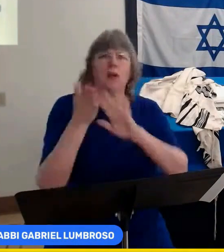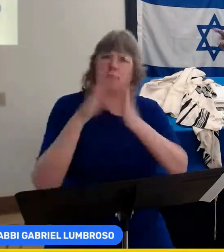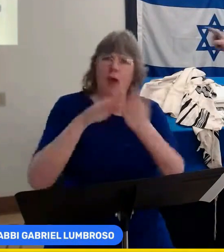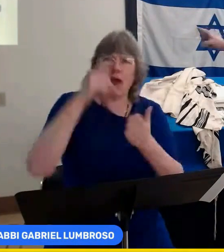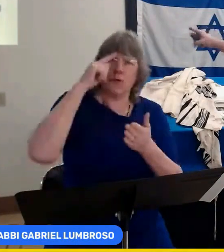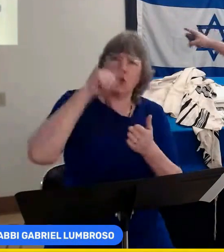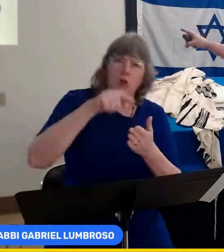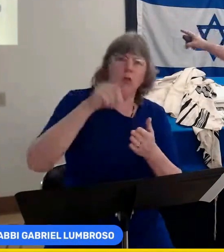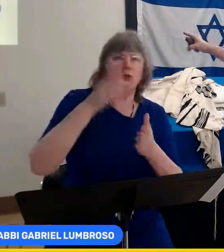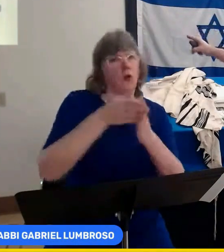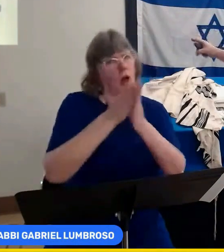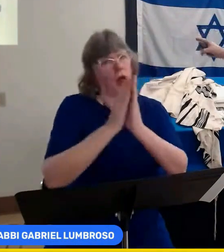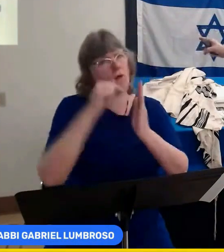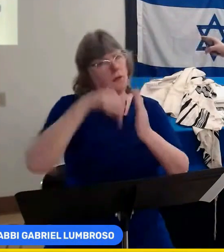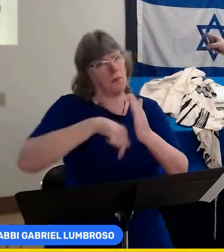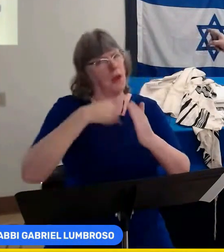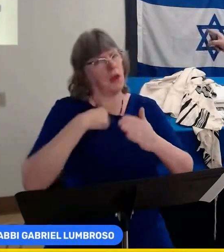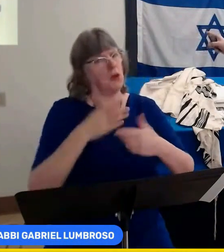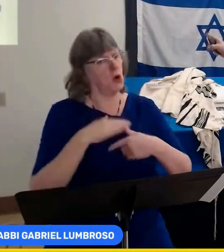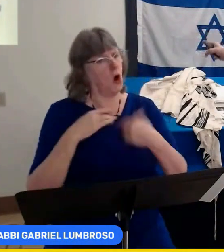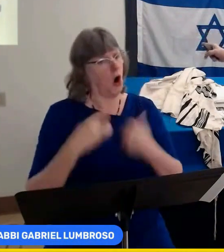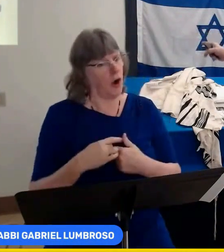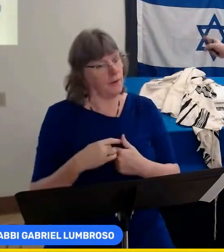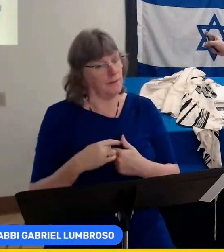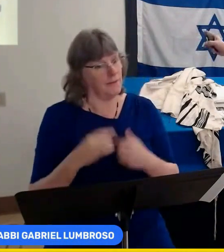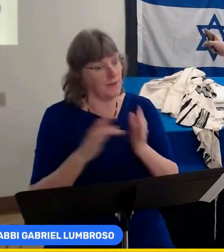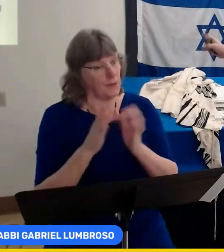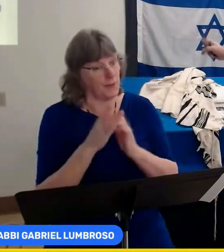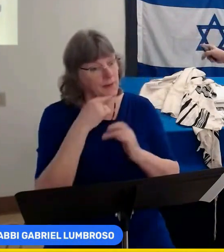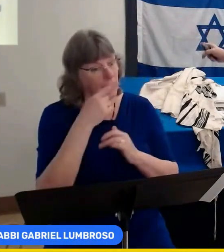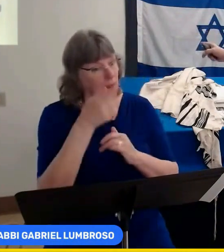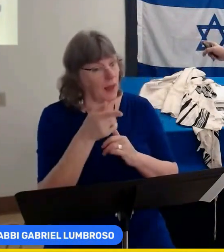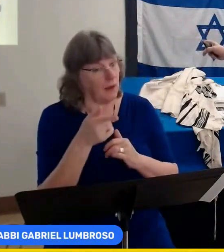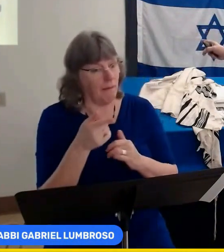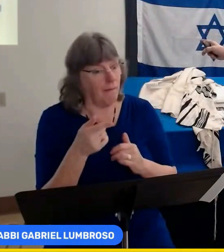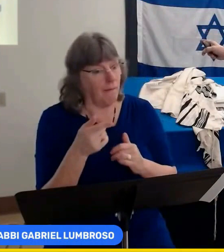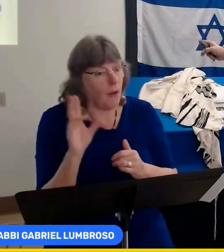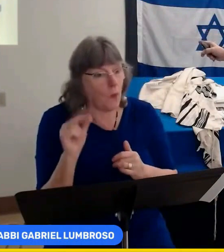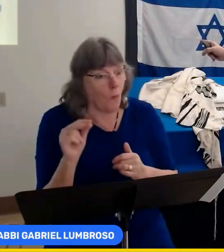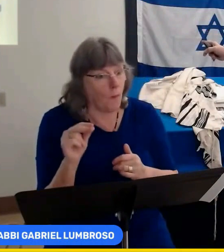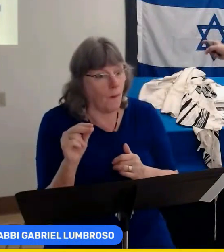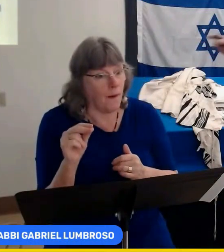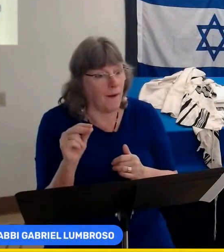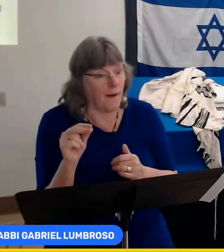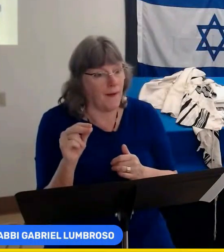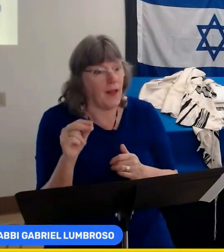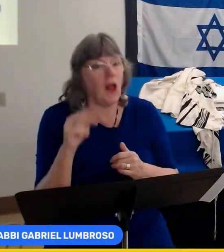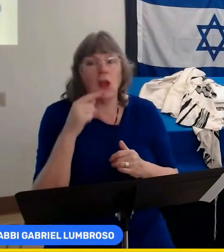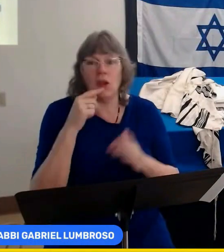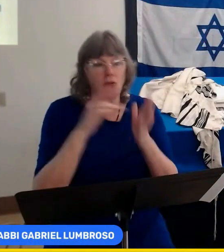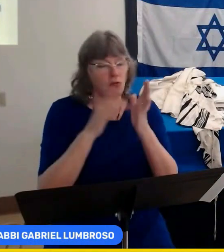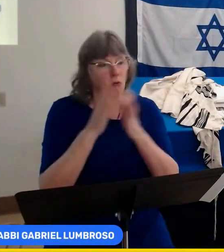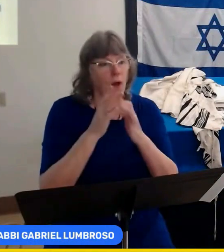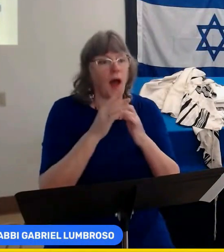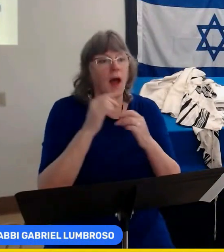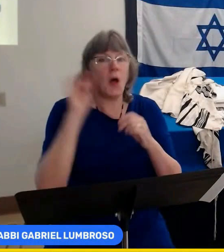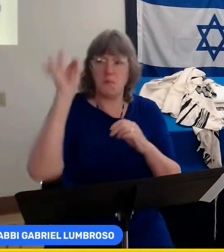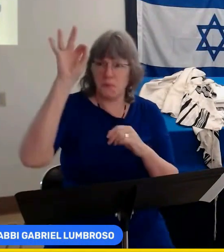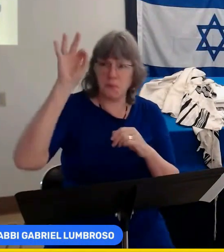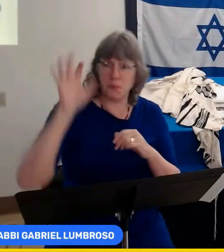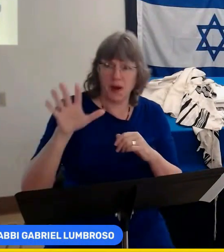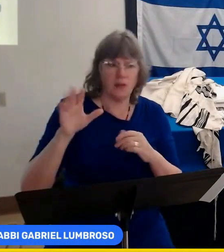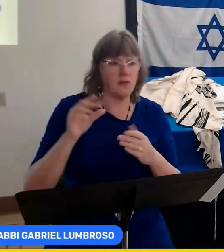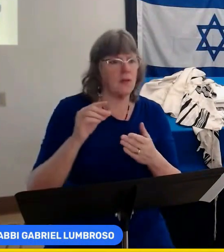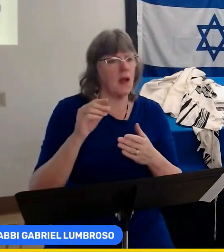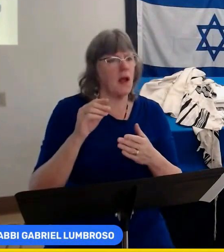I write the verb that is related to levaser. Can you say levaser? Levaser. It means that